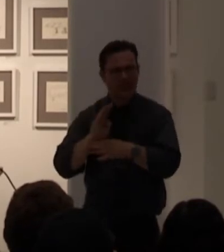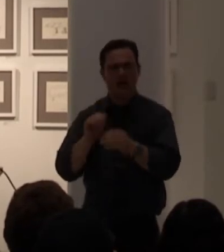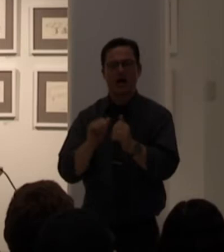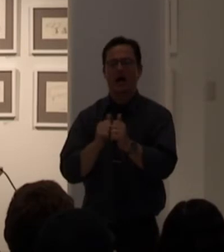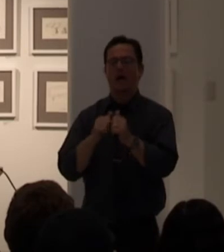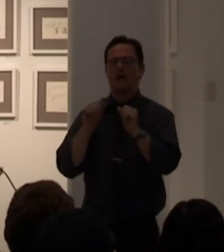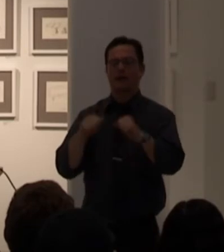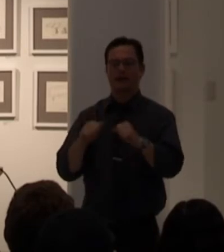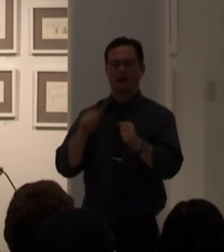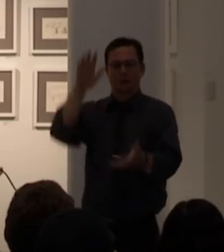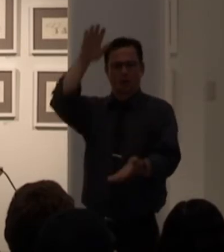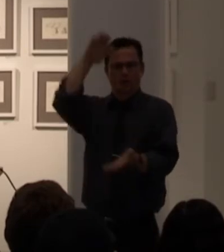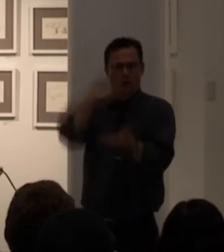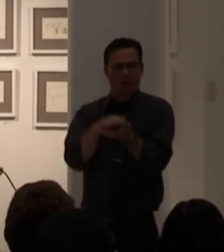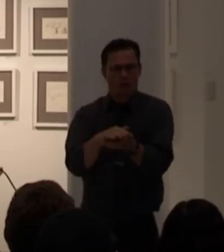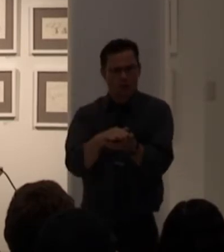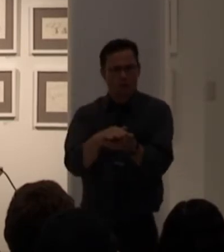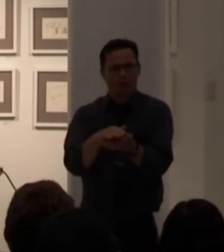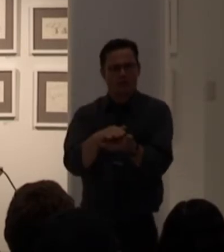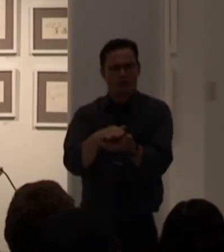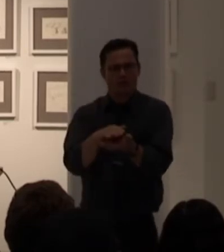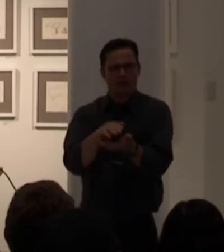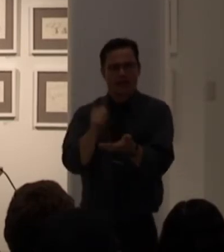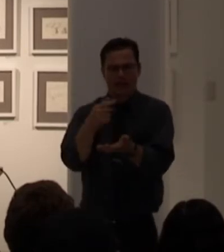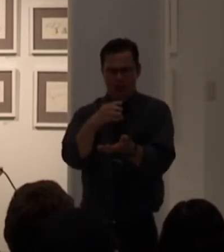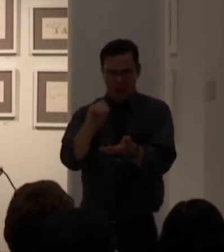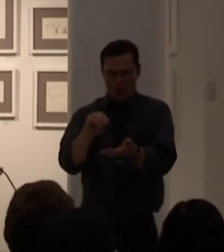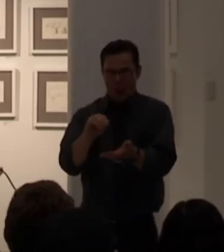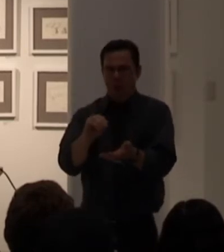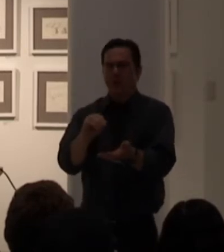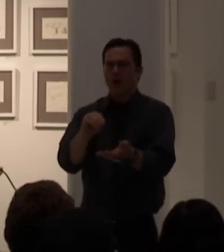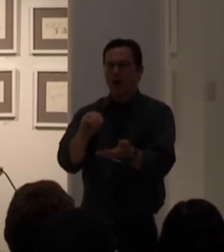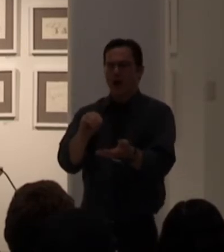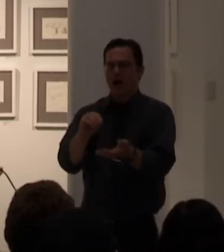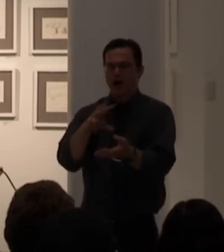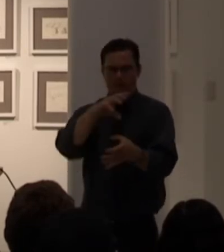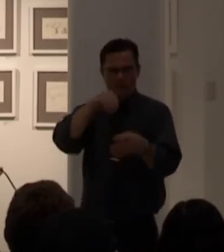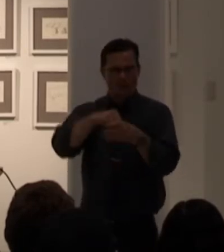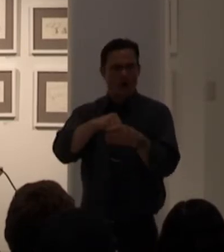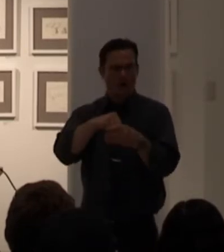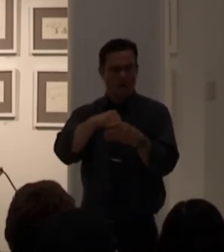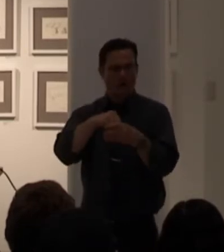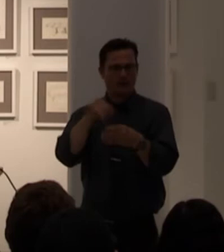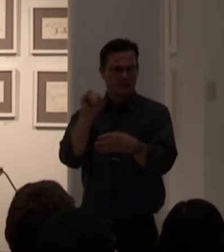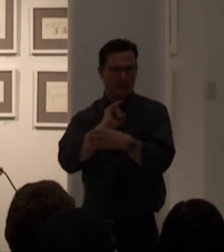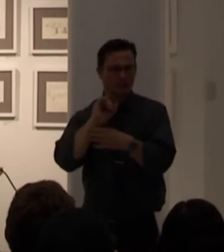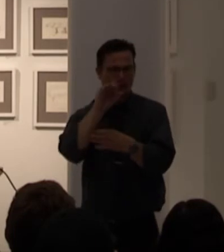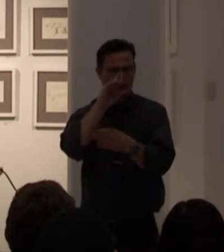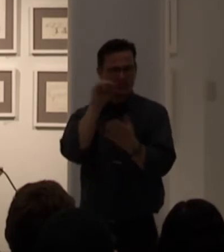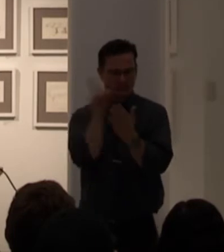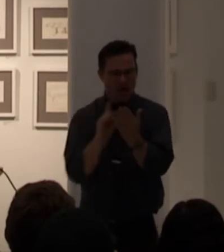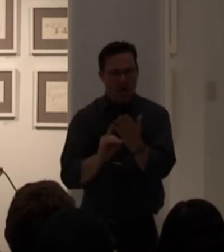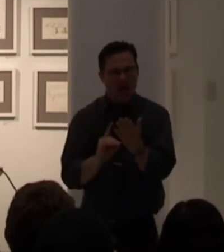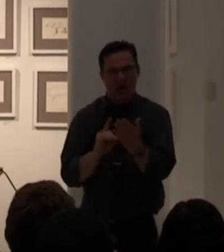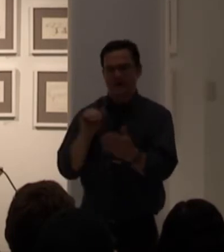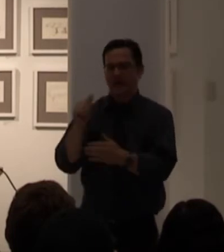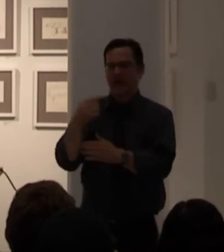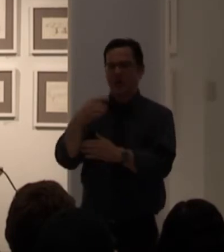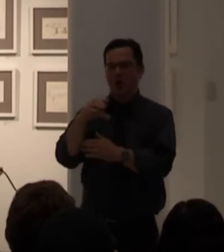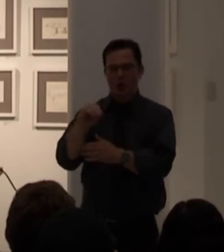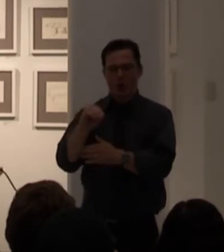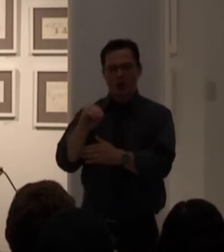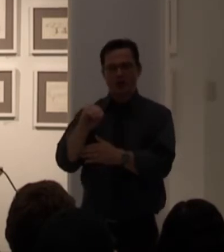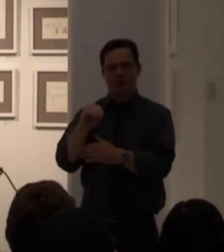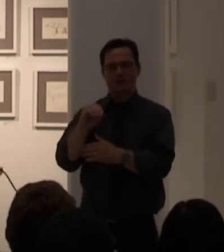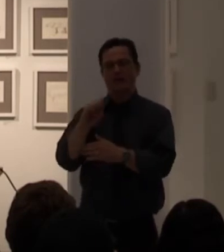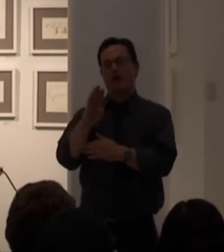do a collapsible Ergo? And you guys are all involved with industrial design. The Ergo is done blow